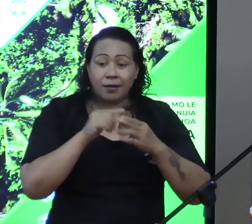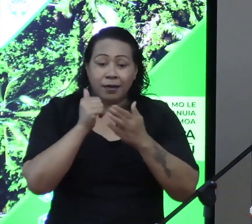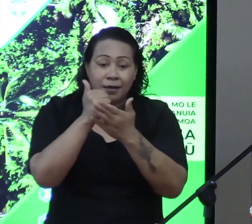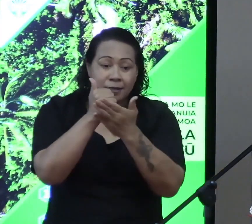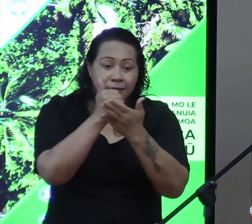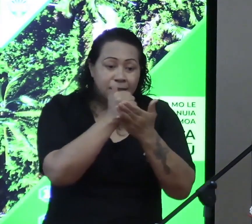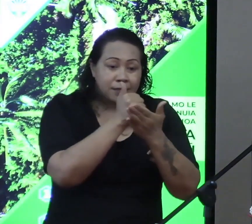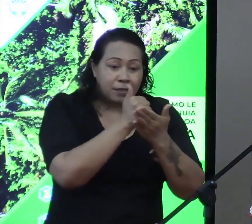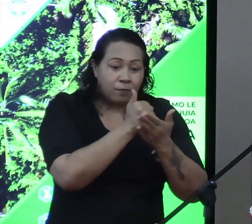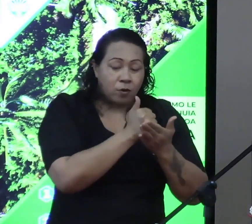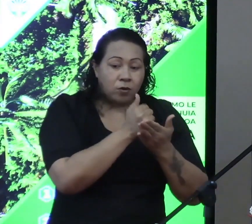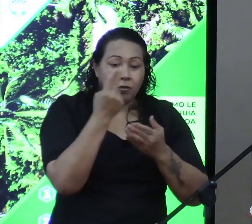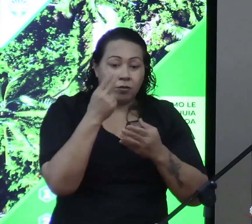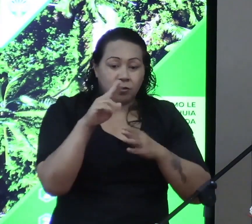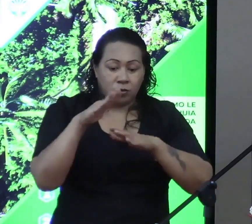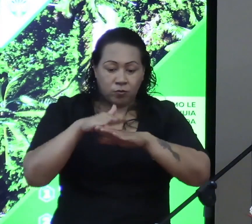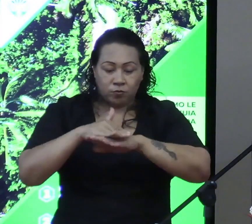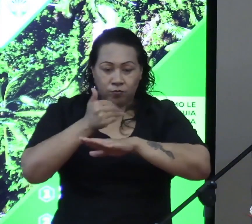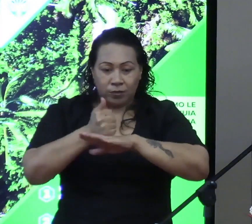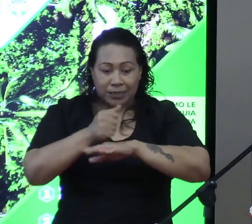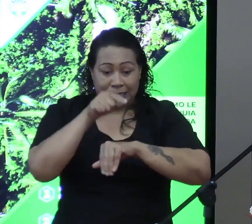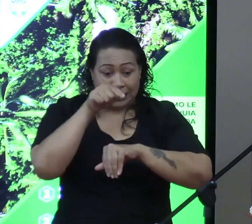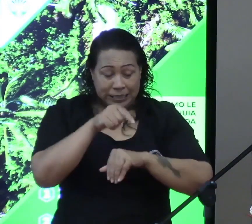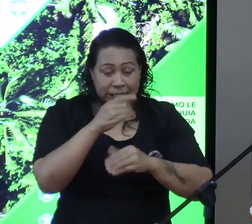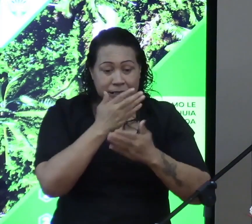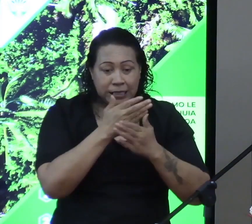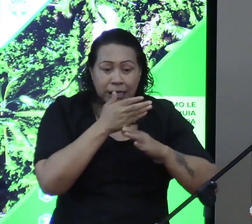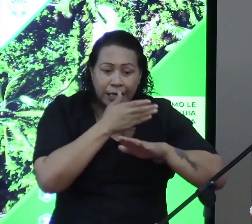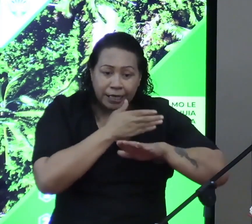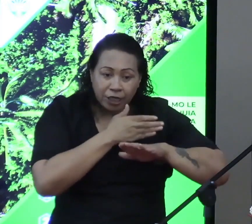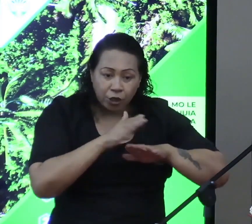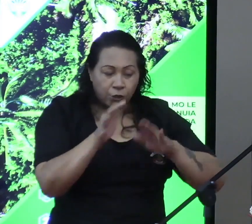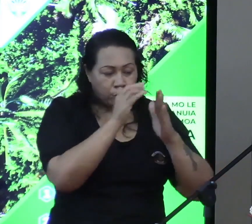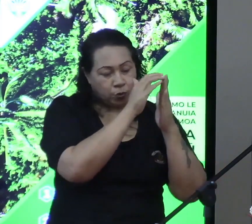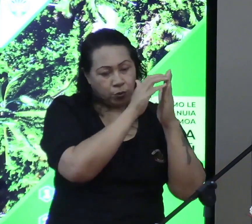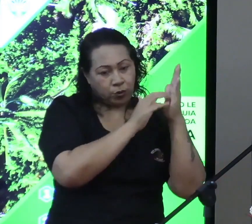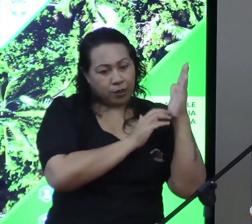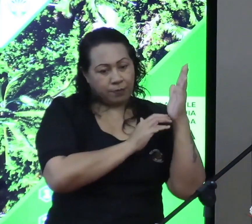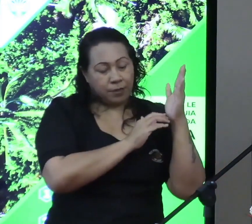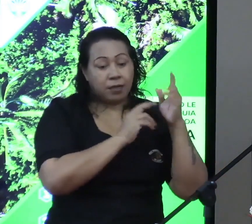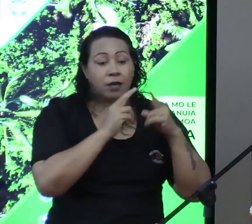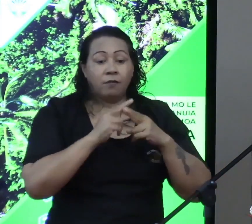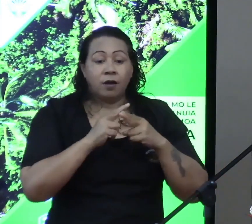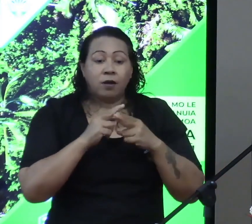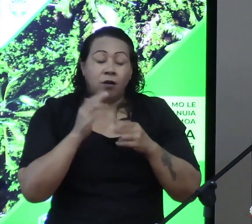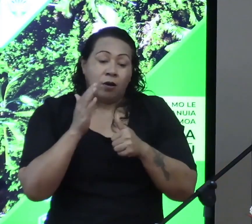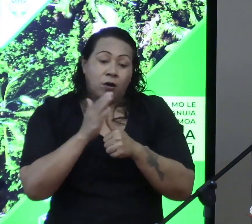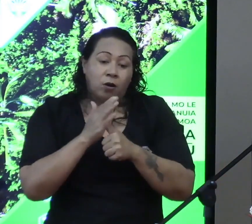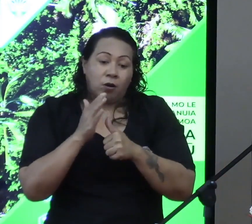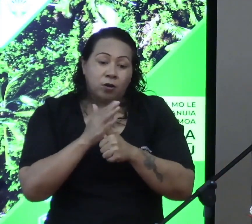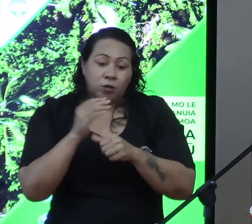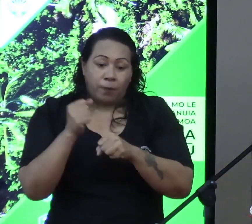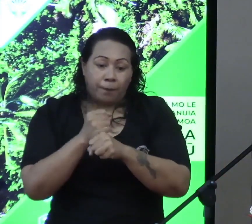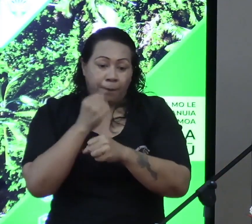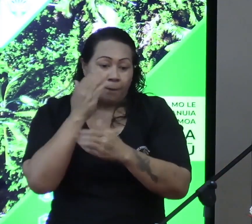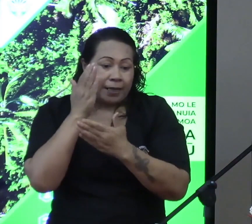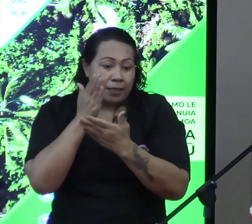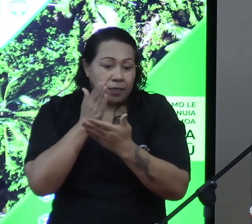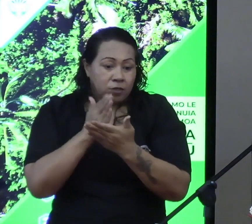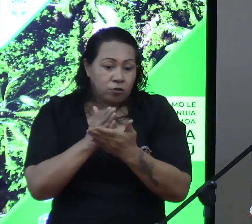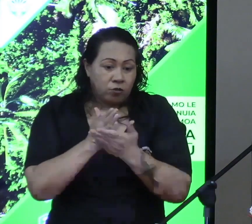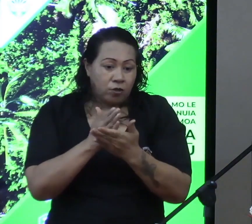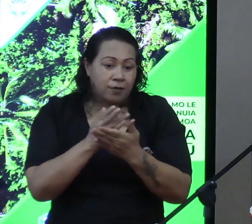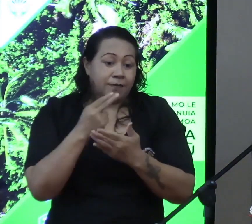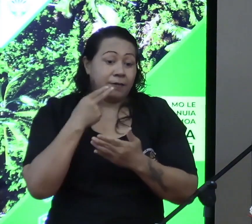the formulation of this new PDS, but also for the execution of the